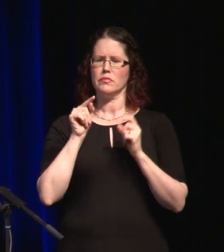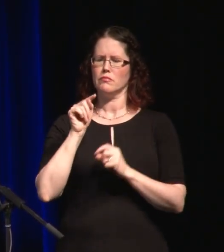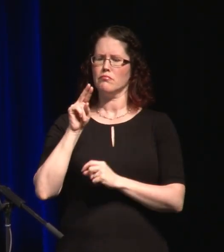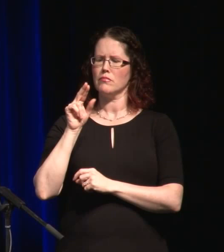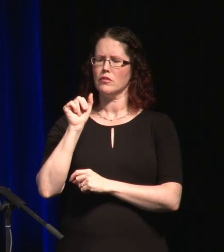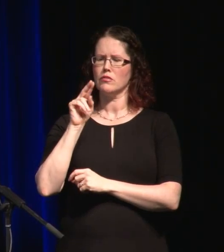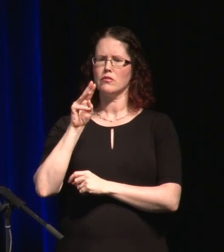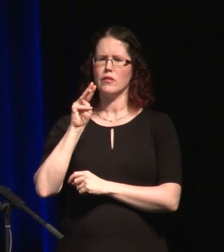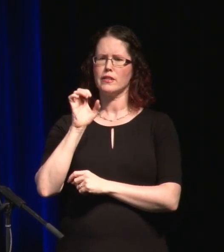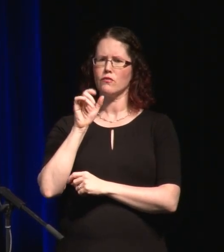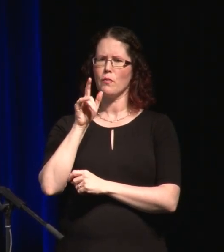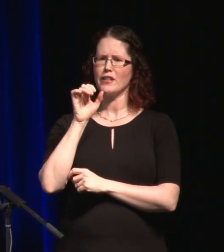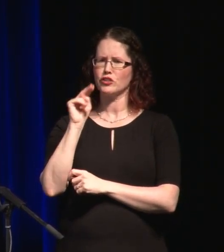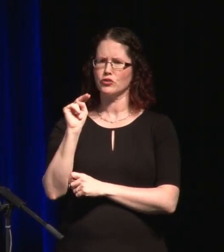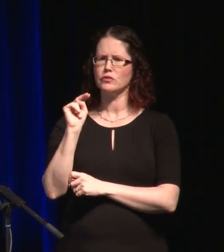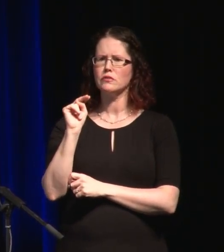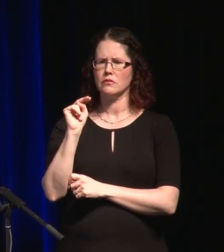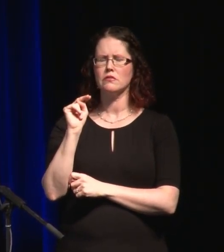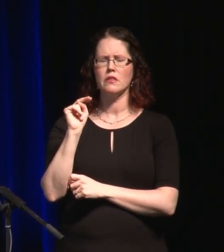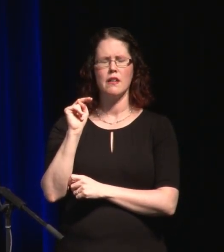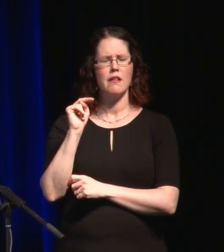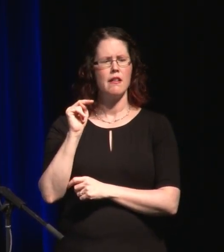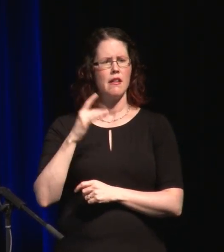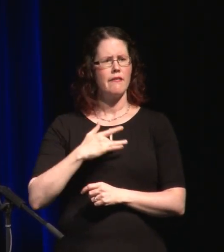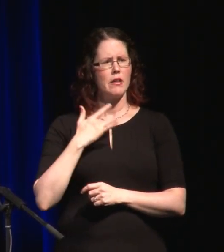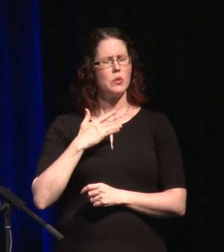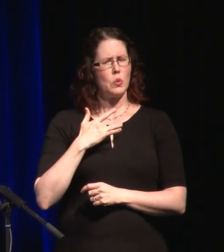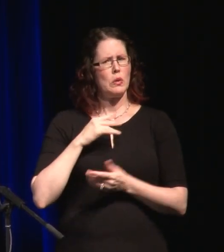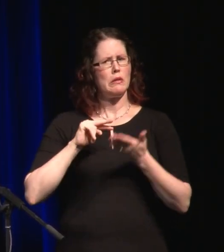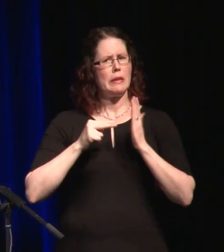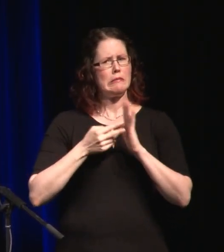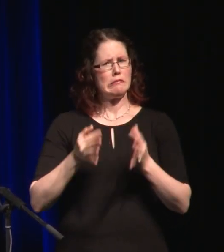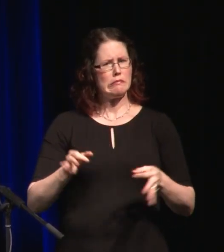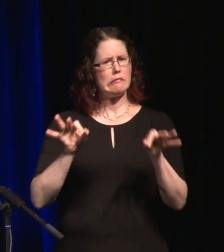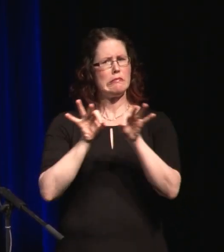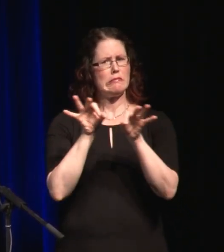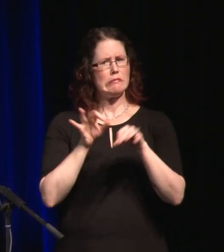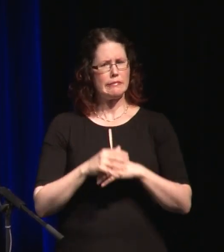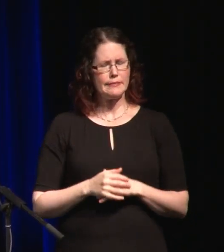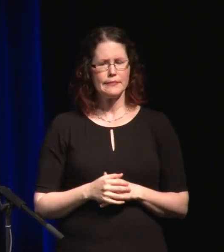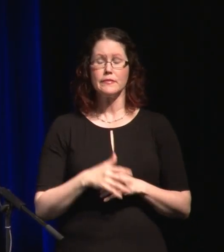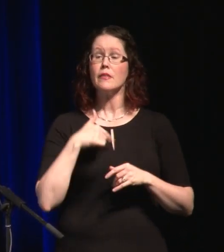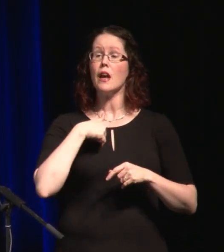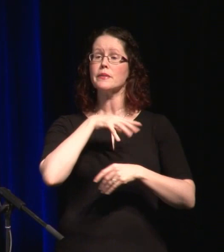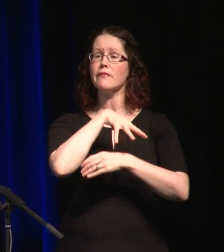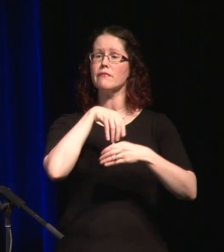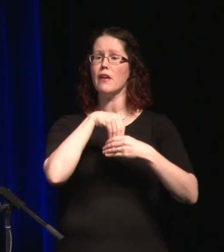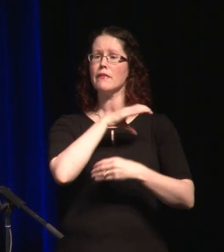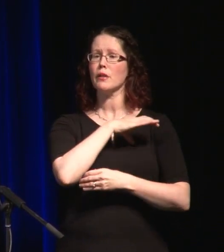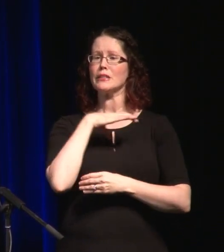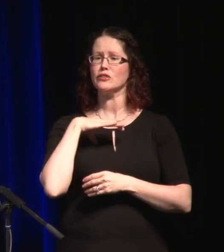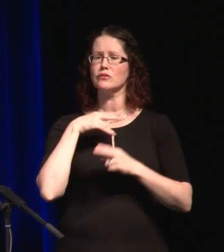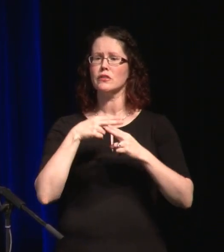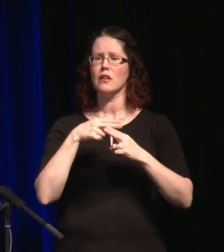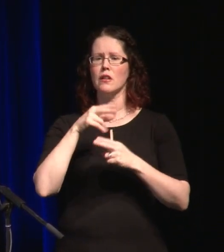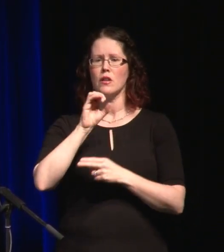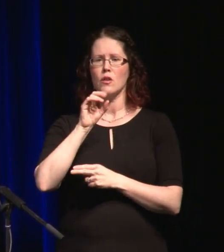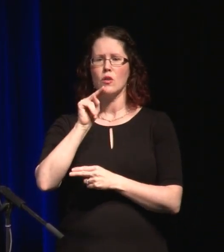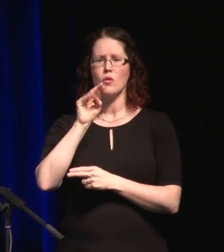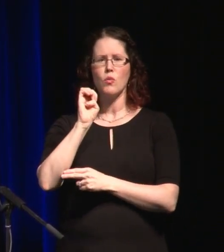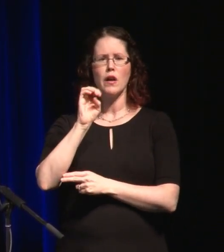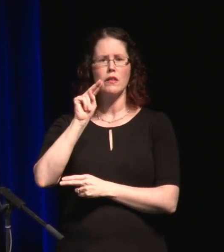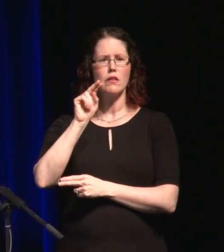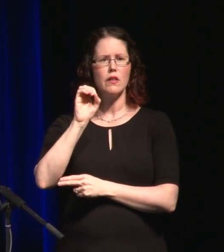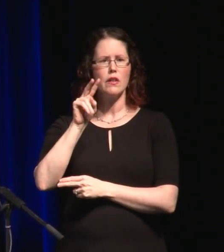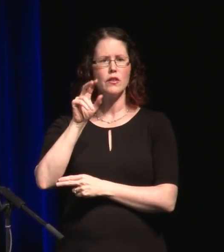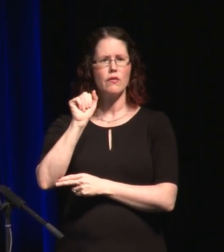meaning for me when I had the pleasure of serving with former NSCC President Ray Ivany on the One Nova Scotia Commission.